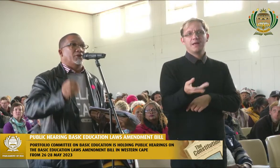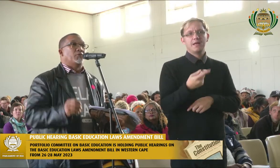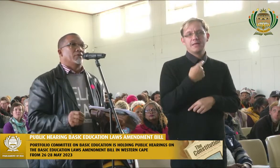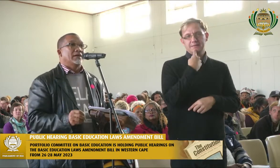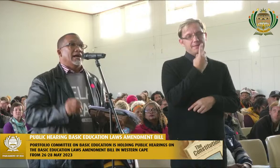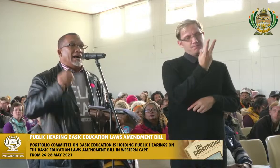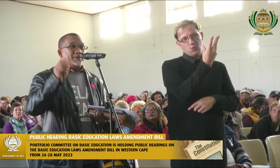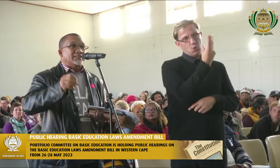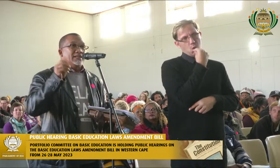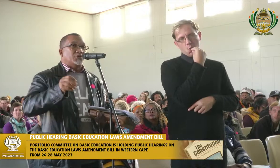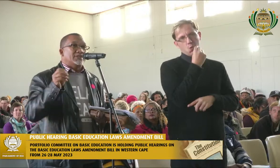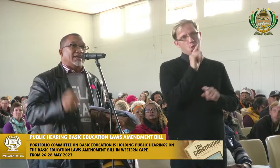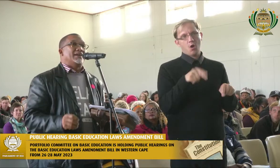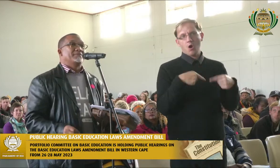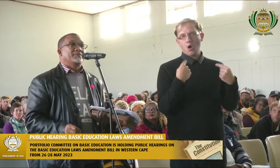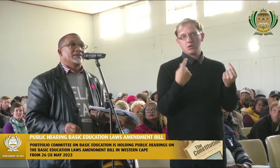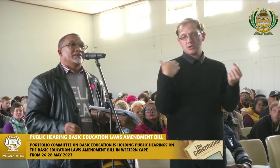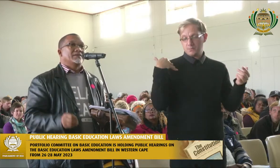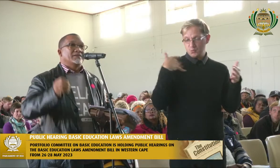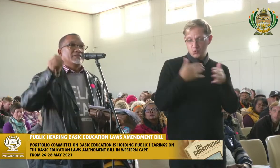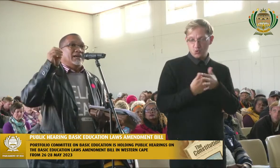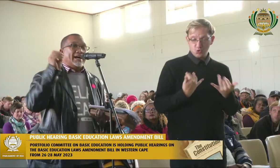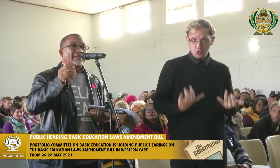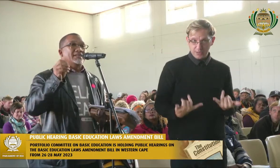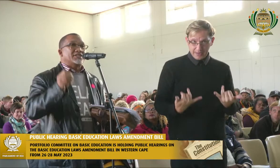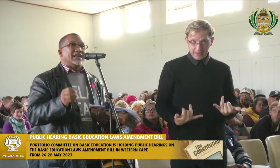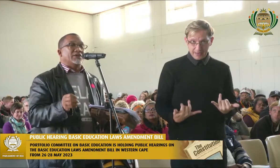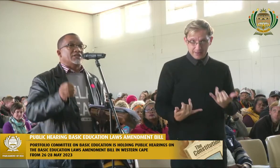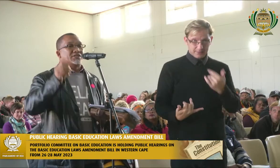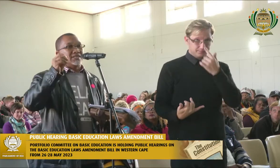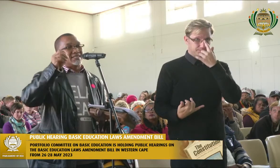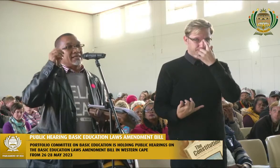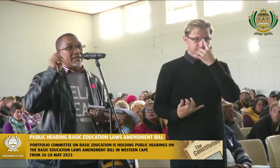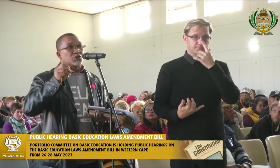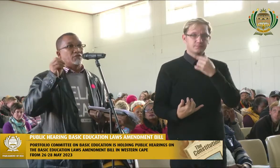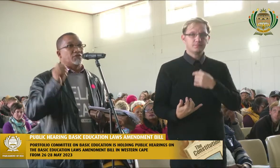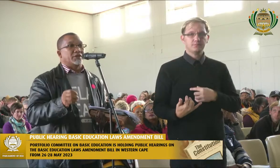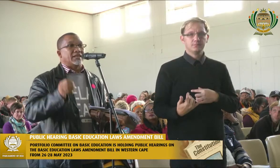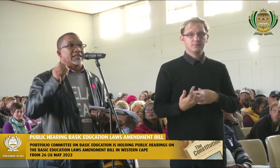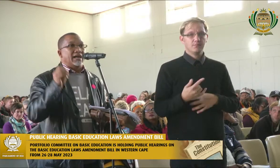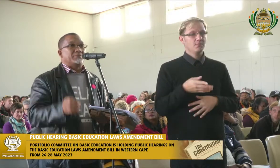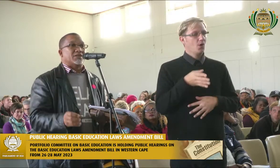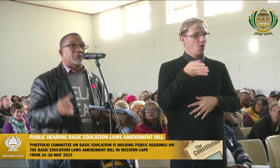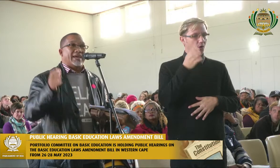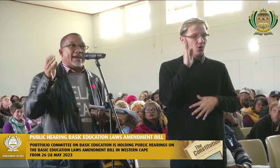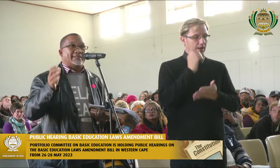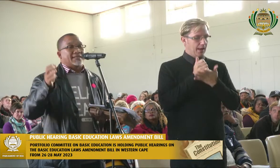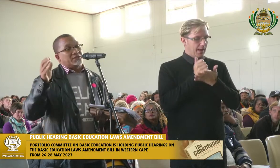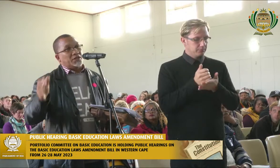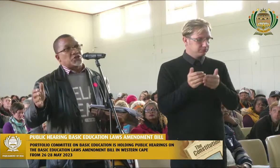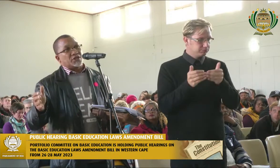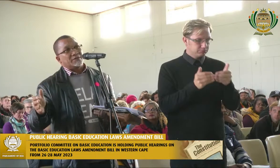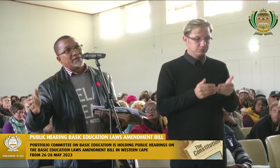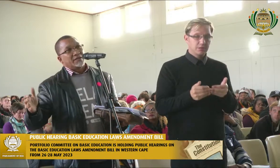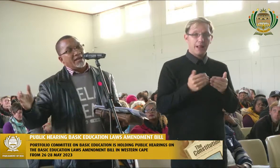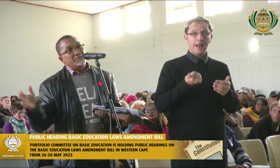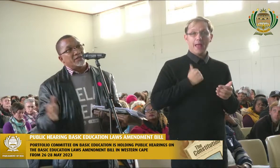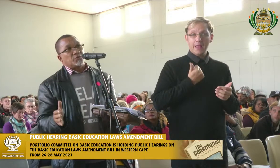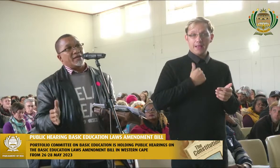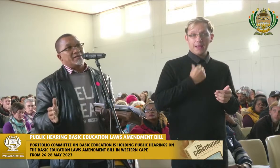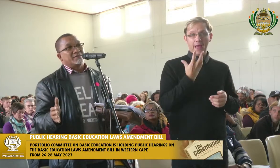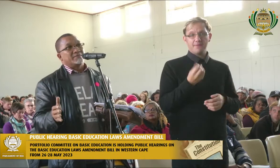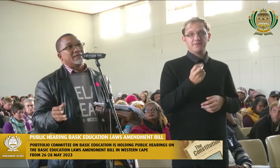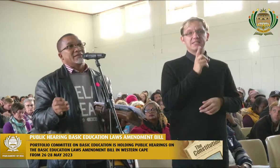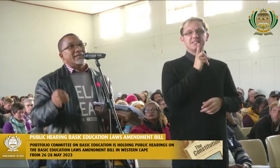was no. Up until today, I can tell you it's just the grace of God that helped us. We had a teacher